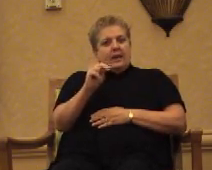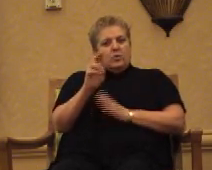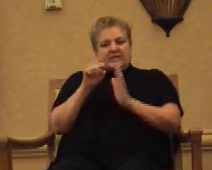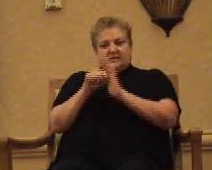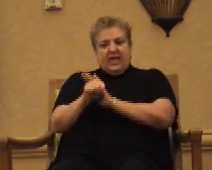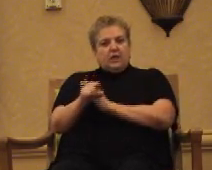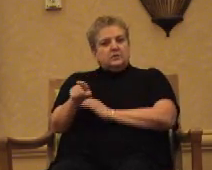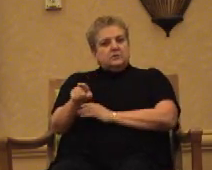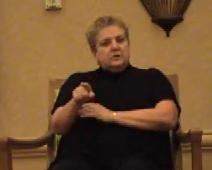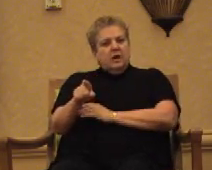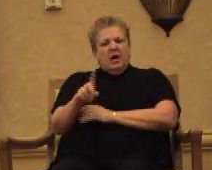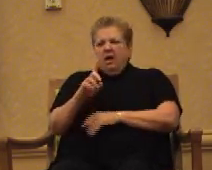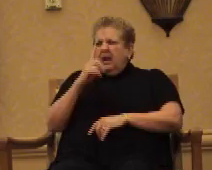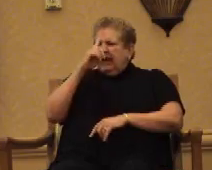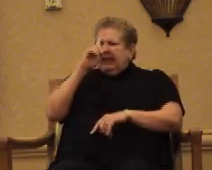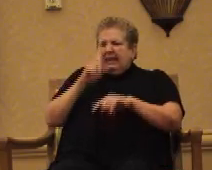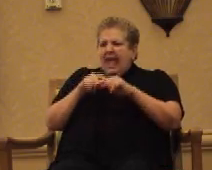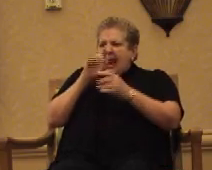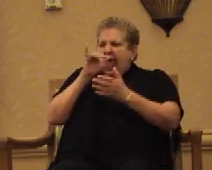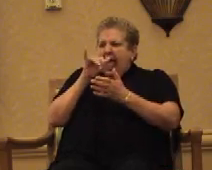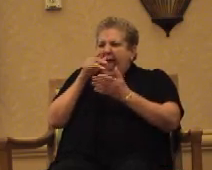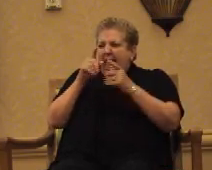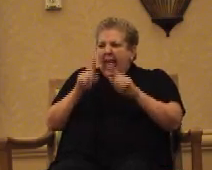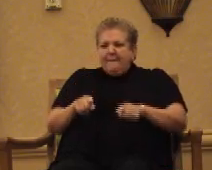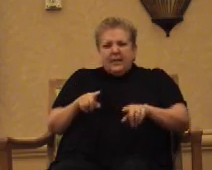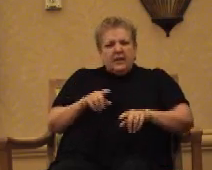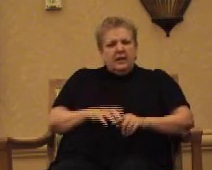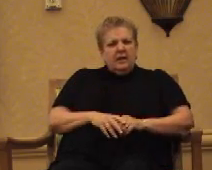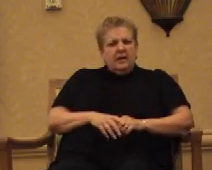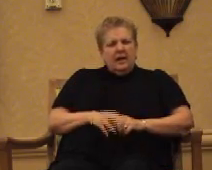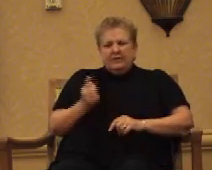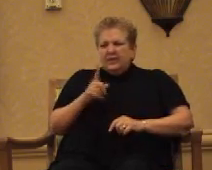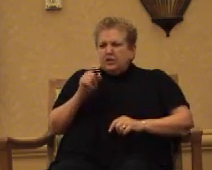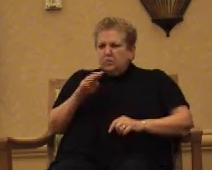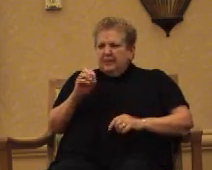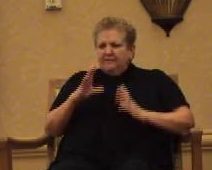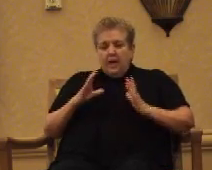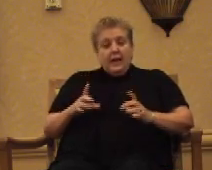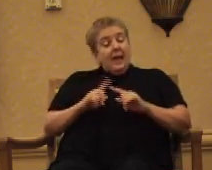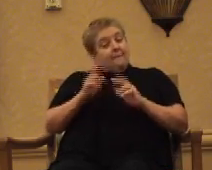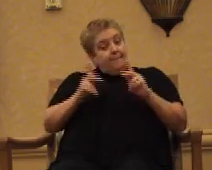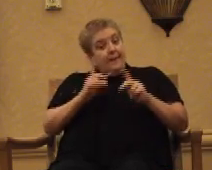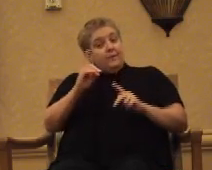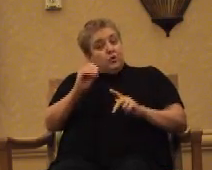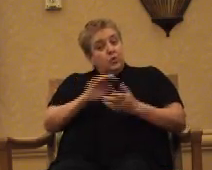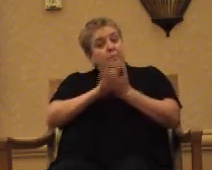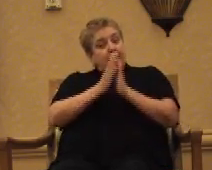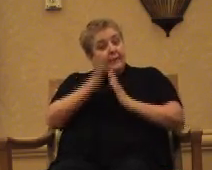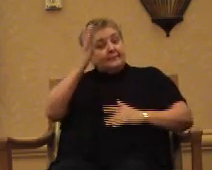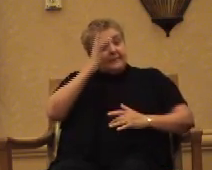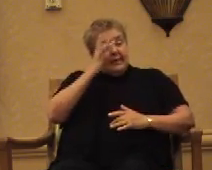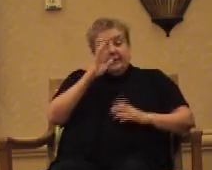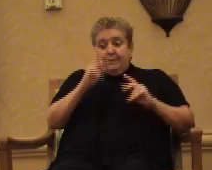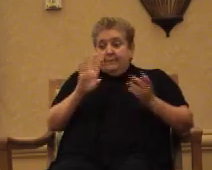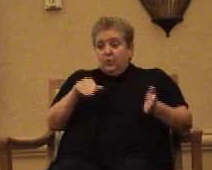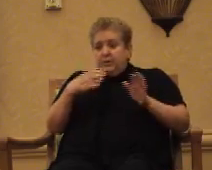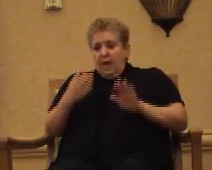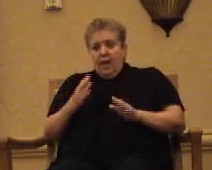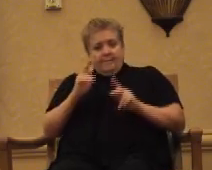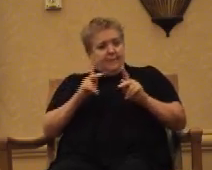can't happen. I thought everything would be fine. And what happens is people get sick here, people die here, people struggle here. You fall